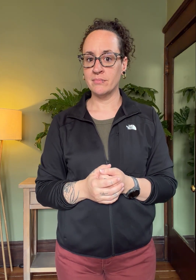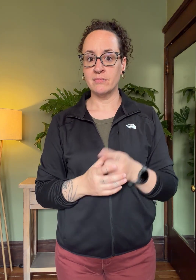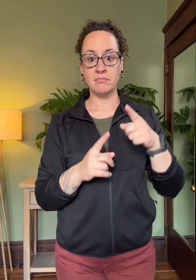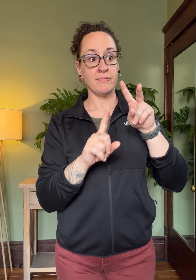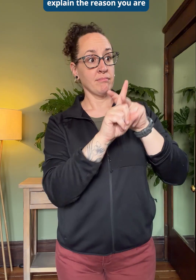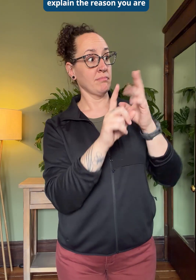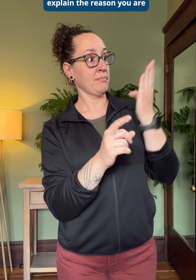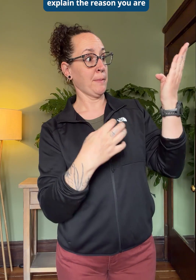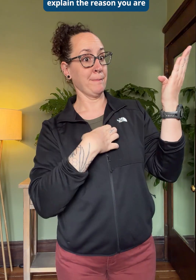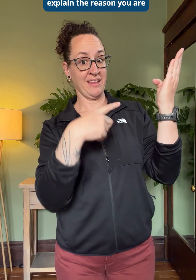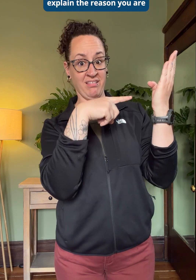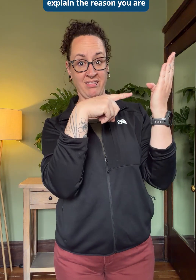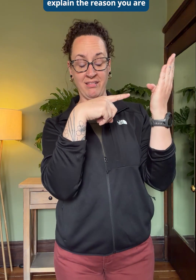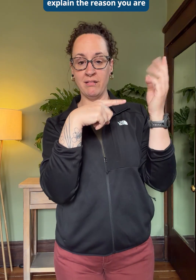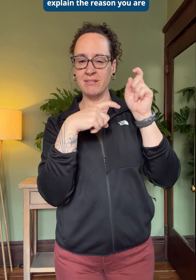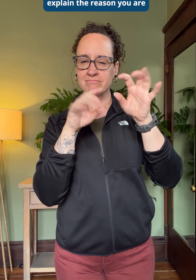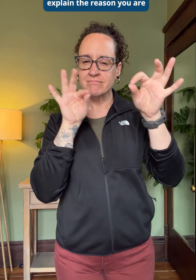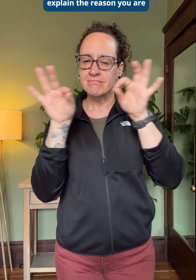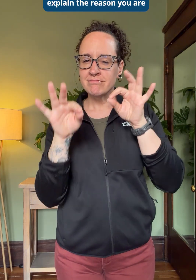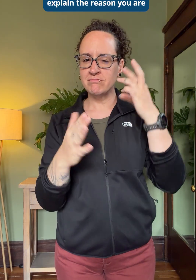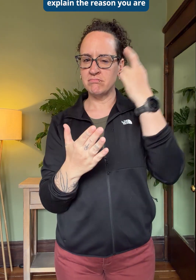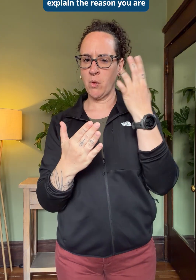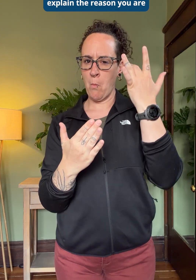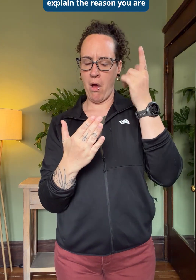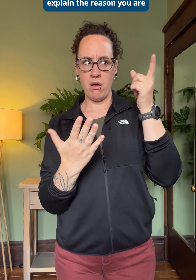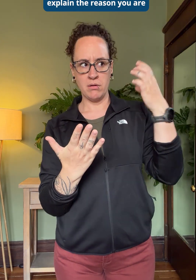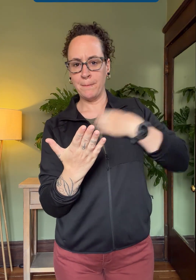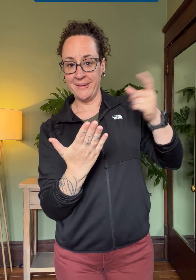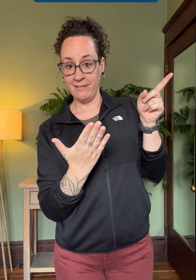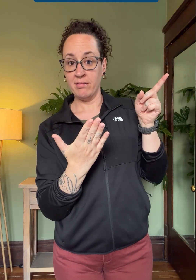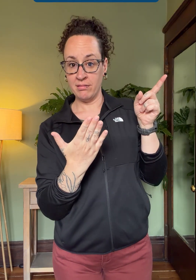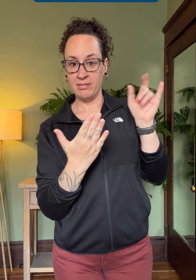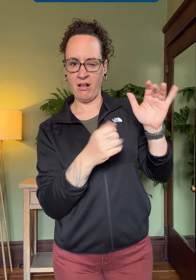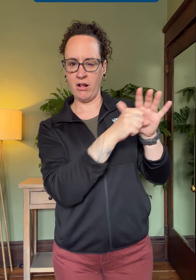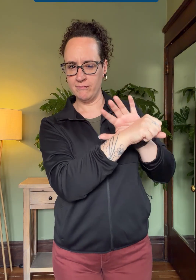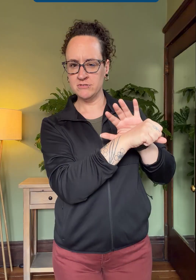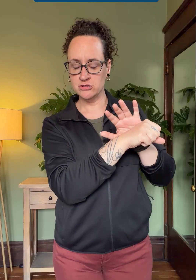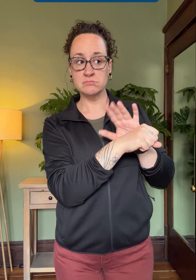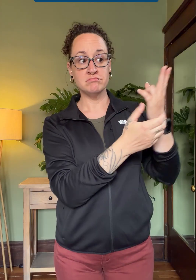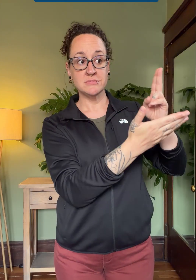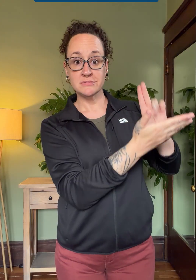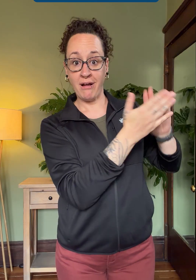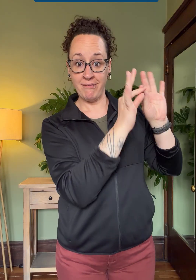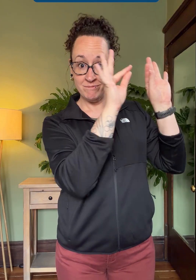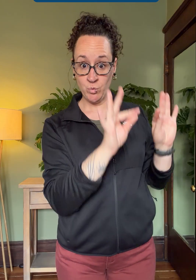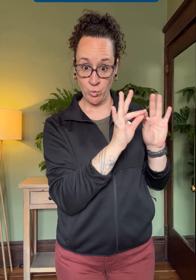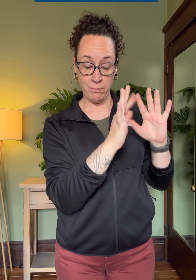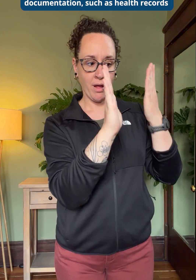To appeal, you need to explain the reason you're appealing the coverage. Sign the form